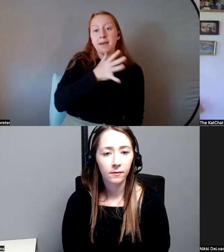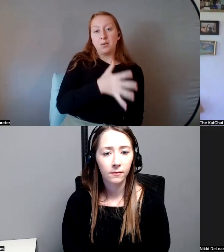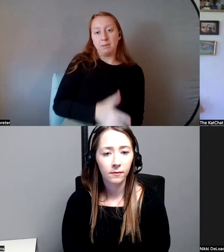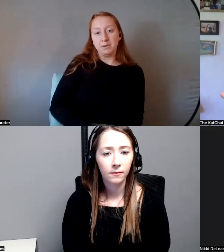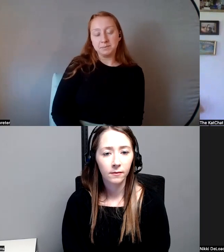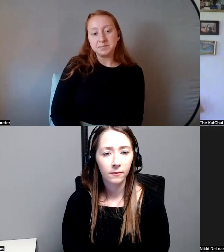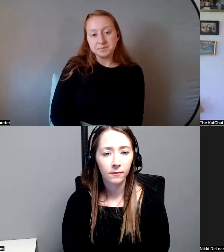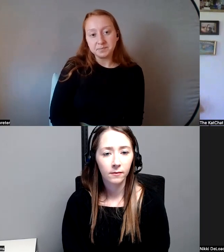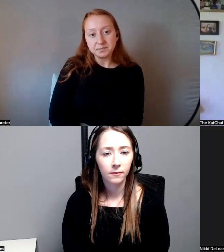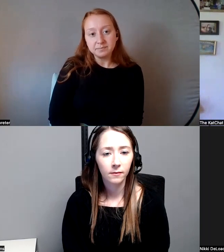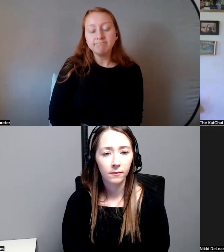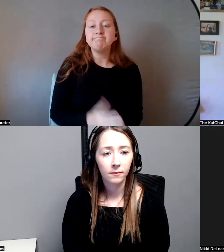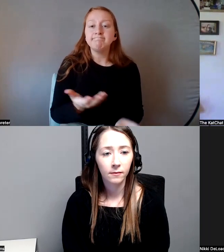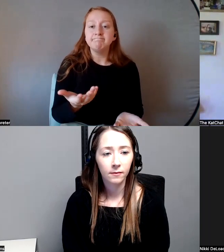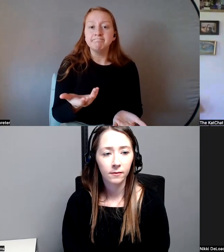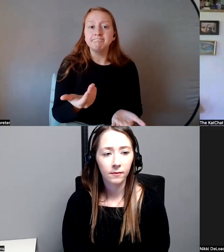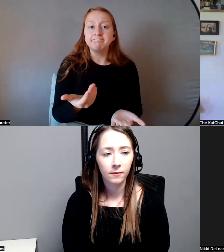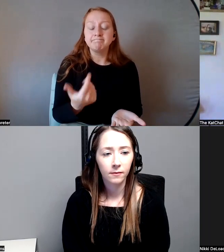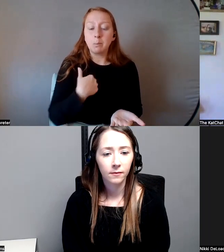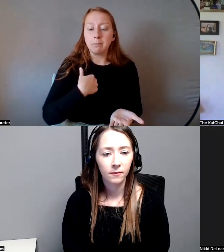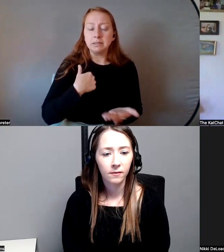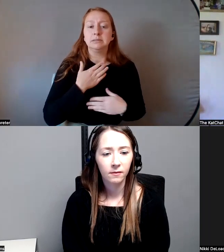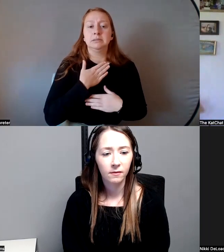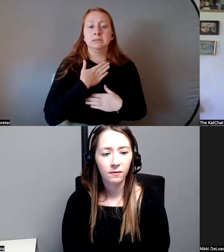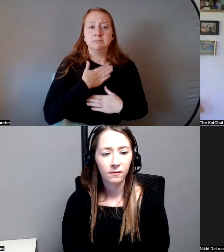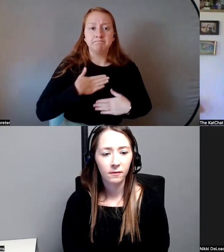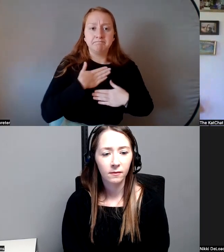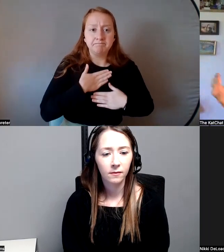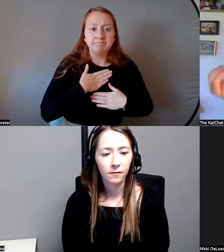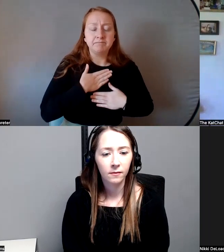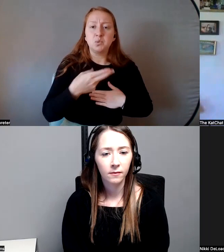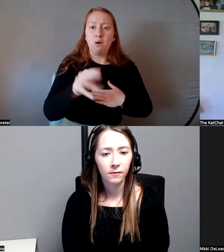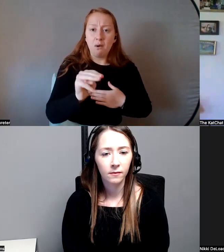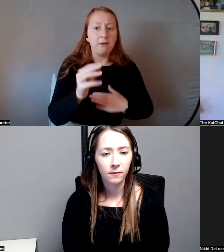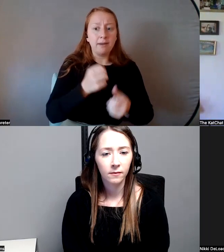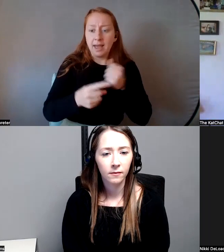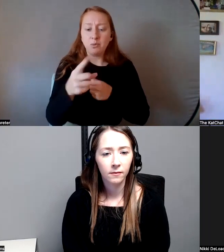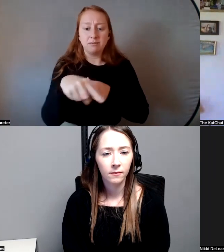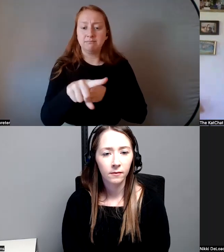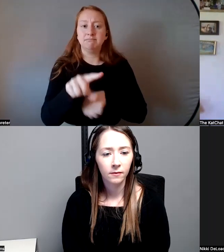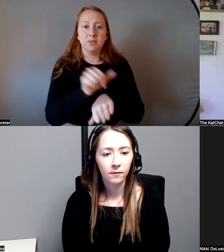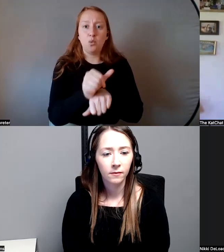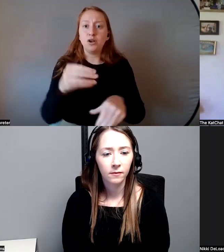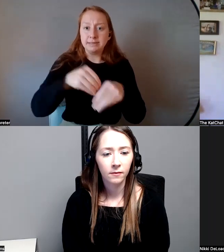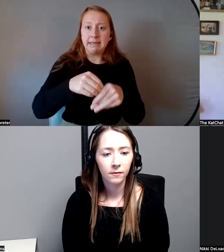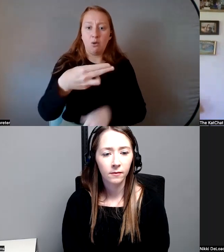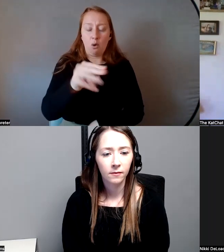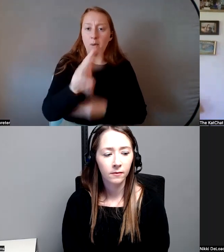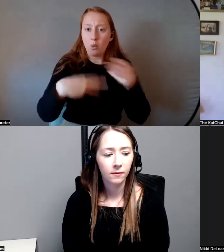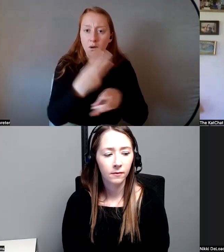So again, I appreciate how Hallmark and everybody who work in the Hallmark